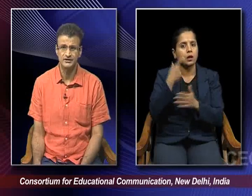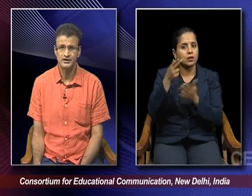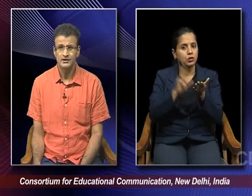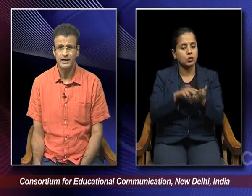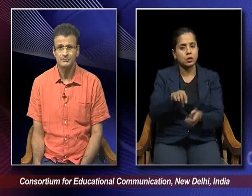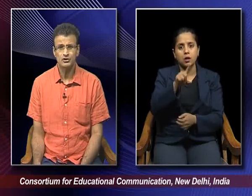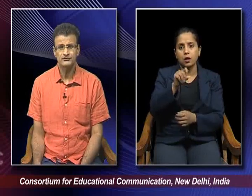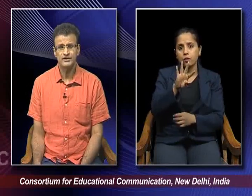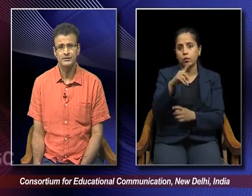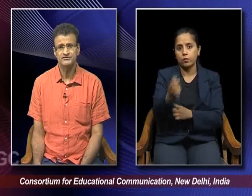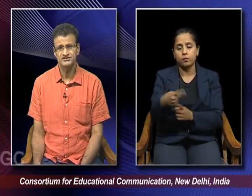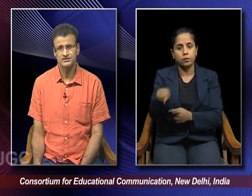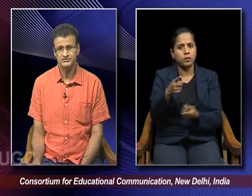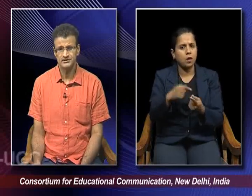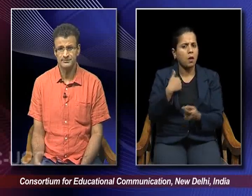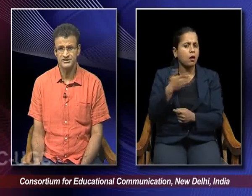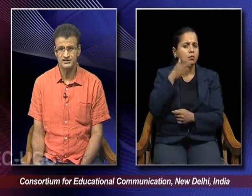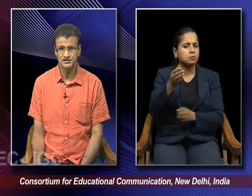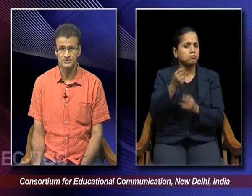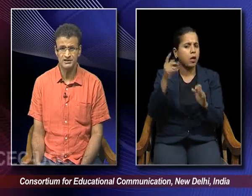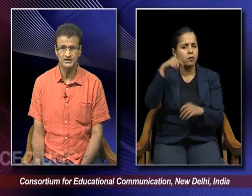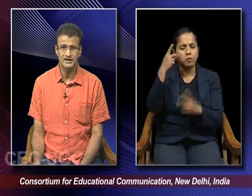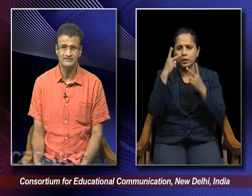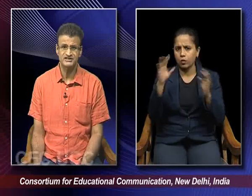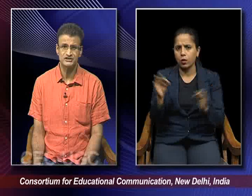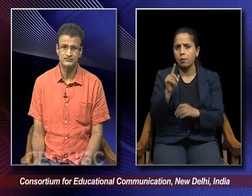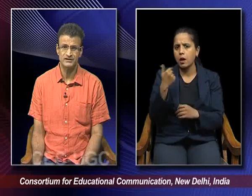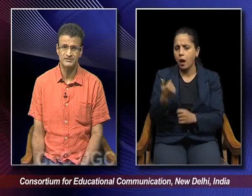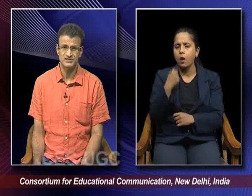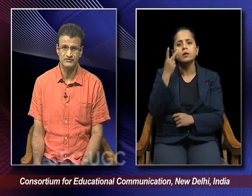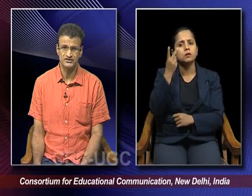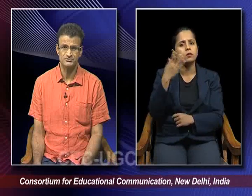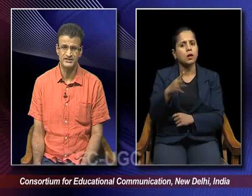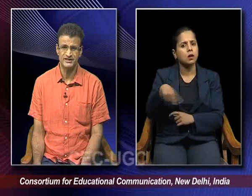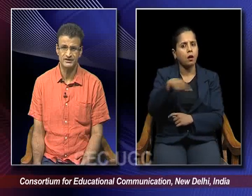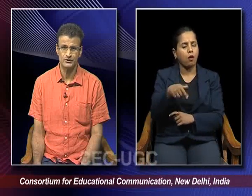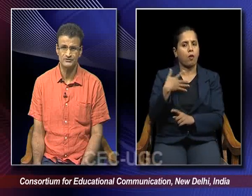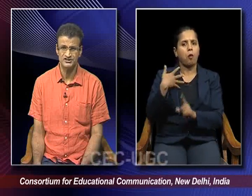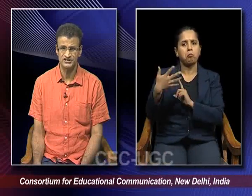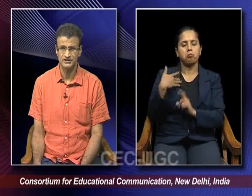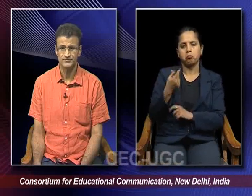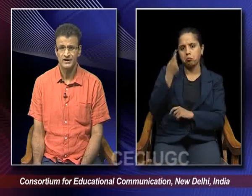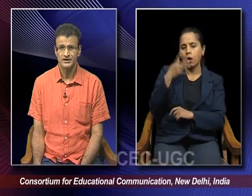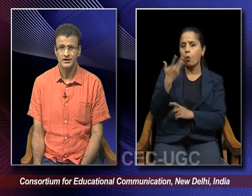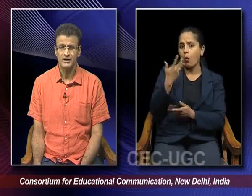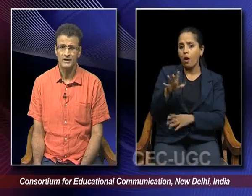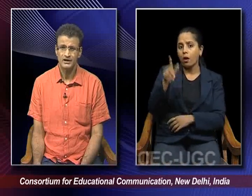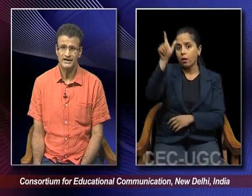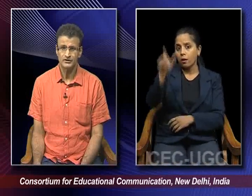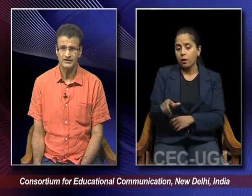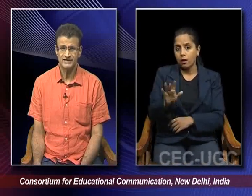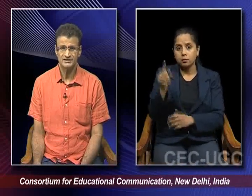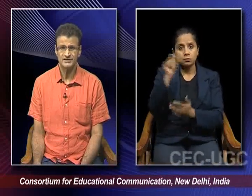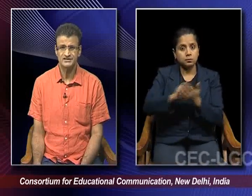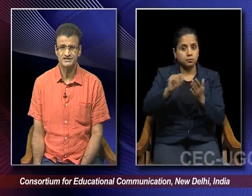1947. I am not a frequent visitor of cinema pictures, but little I have seen of them has convinced me that whatever she, a writer